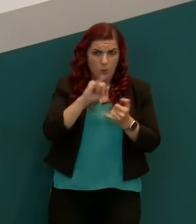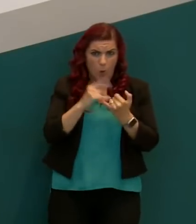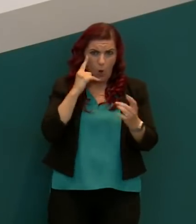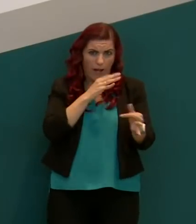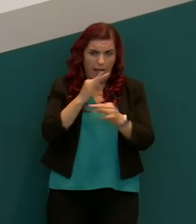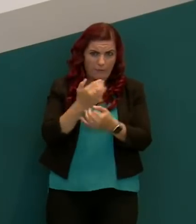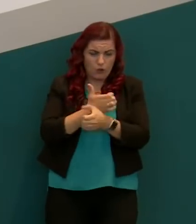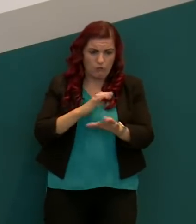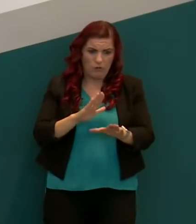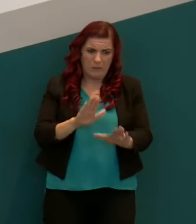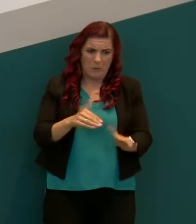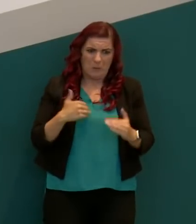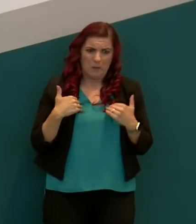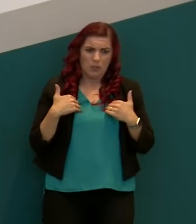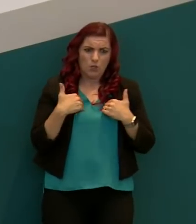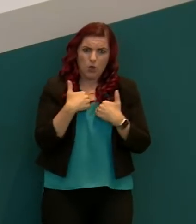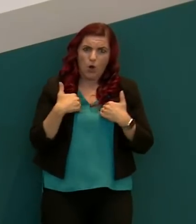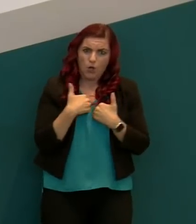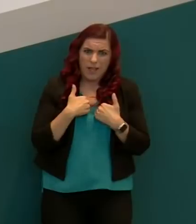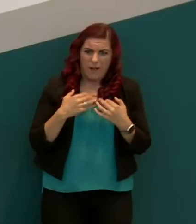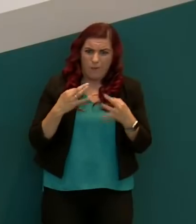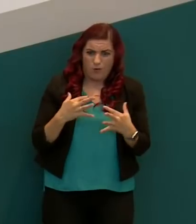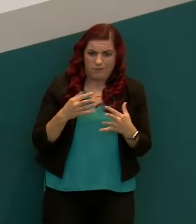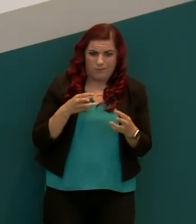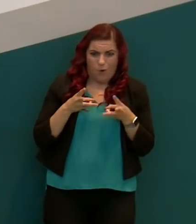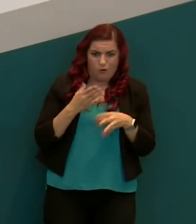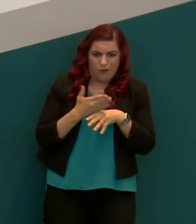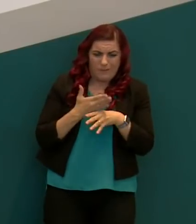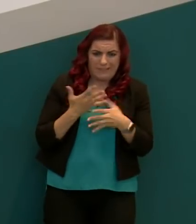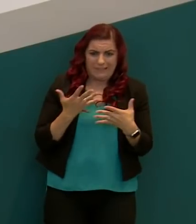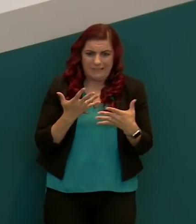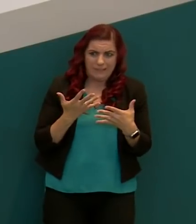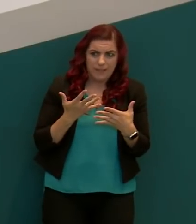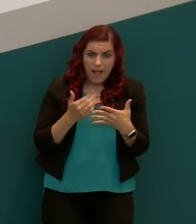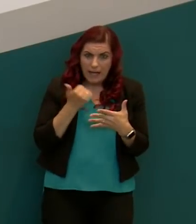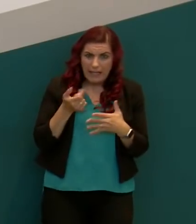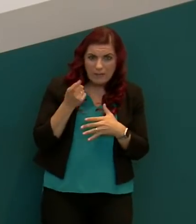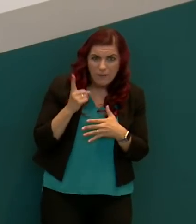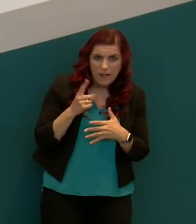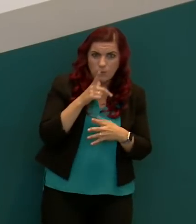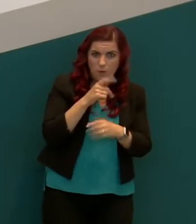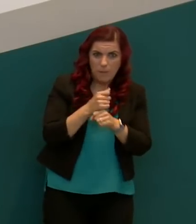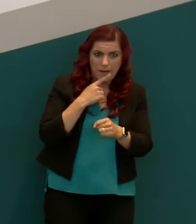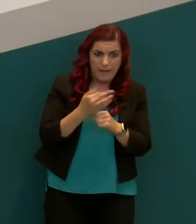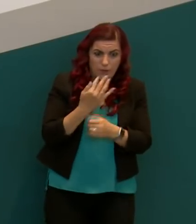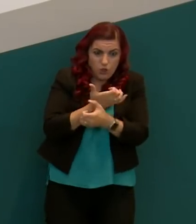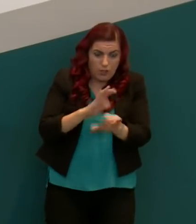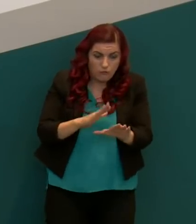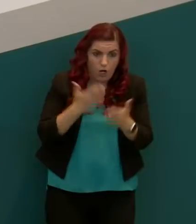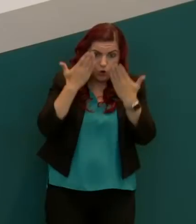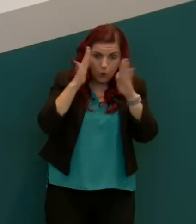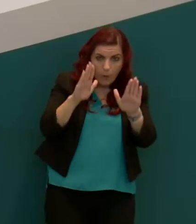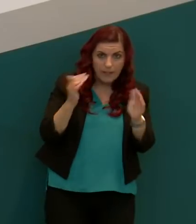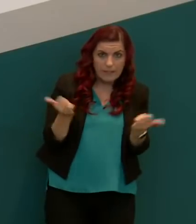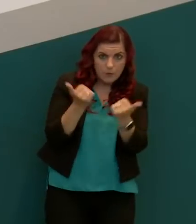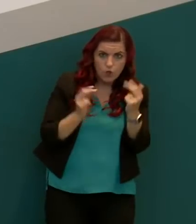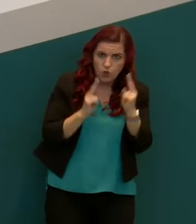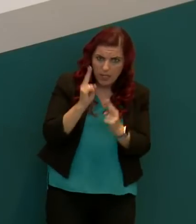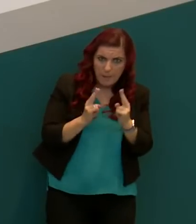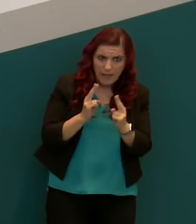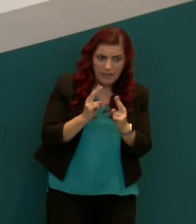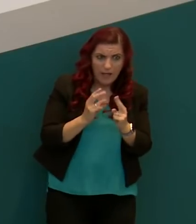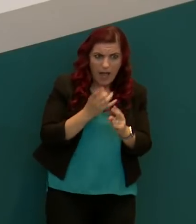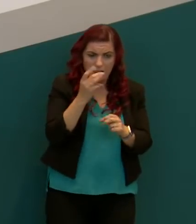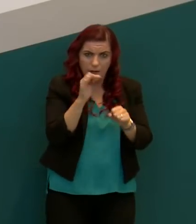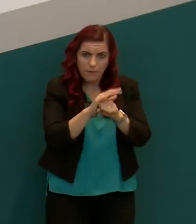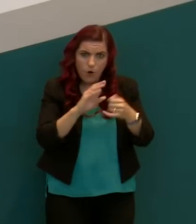concerned about this, and obviously this is their work environment as well. I mean, do you have any advice for people in relation to children displaying symptoms? Should they be going for testing? I mean, there's